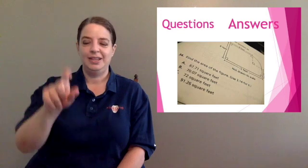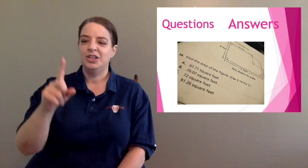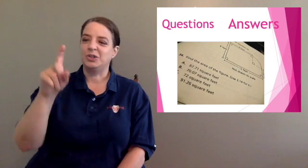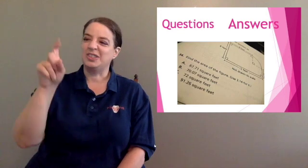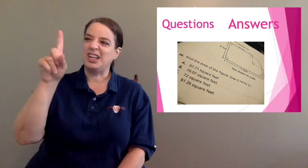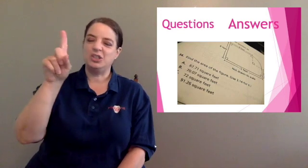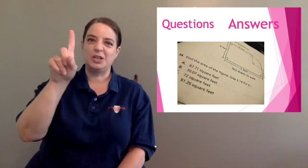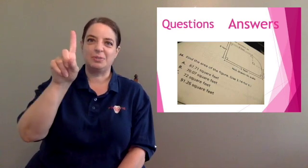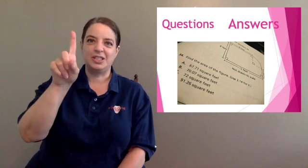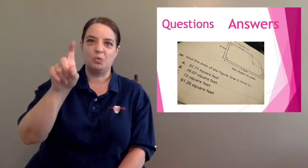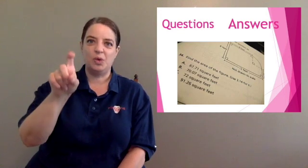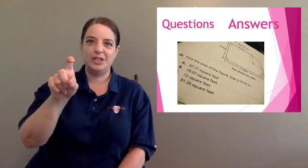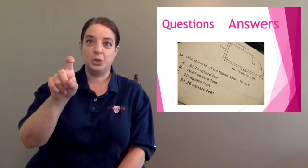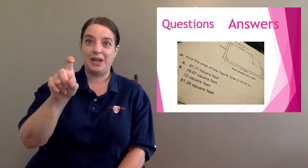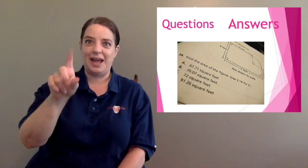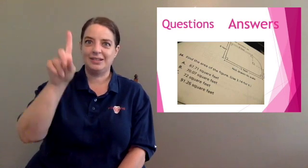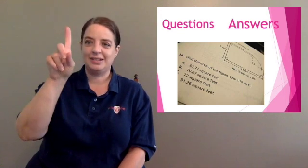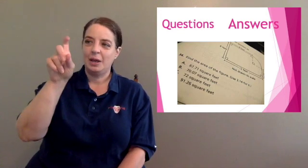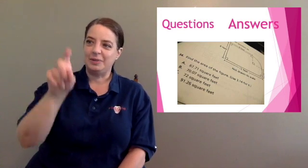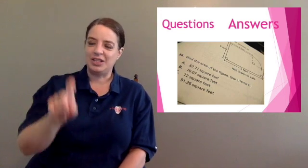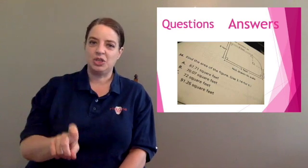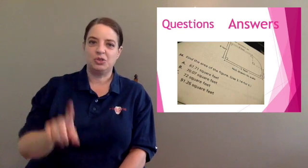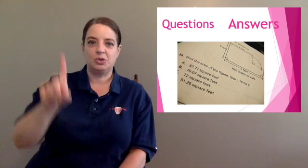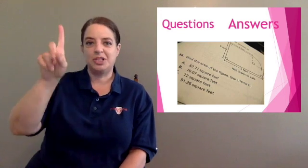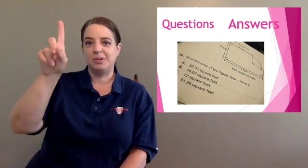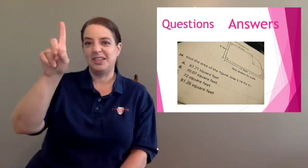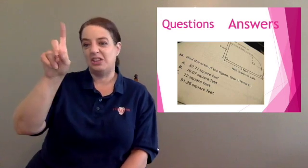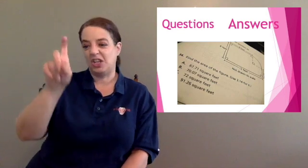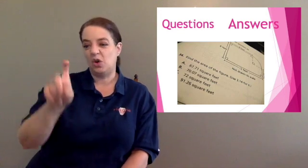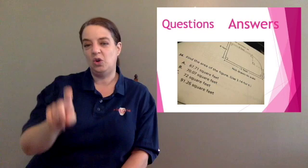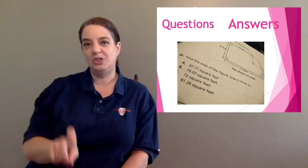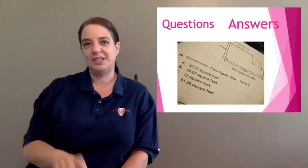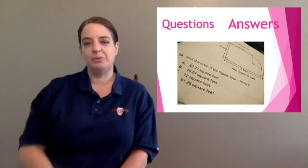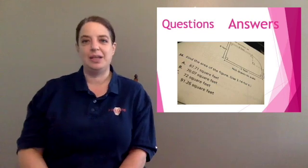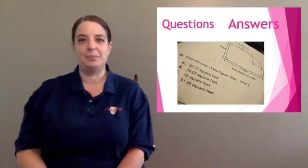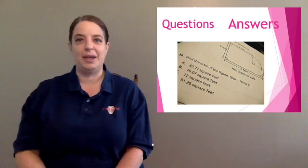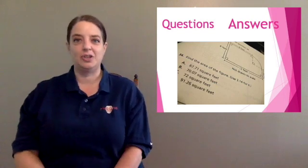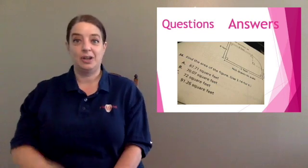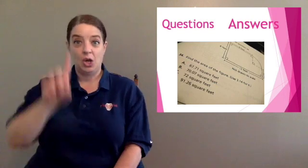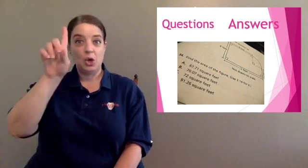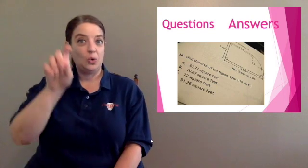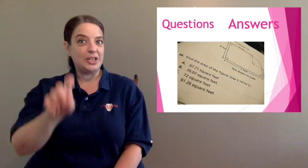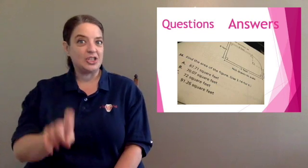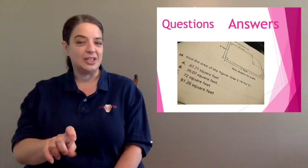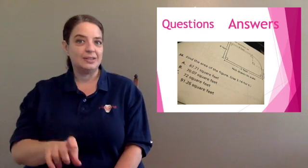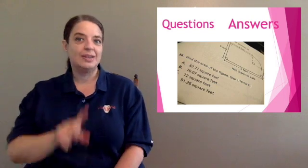So it's like little question marks. It's a 1 to an X, but that shows little question marks, and there's like a whole list of them down the page. Questions